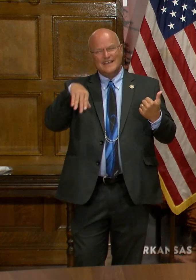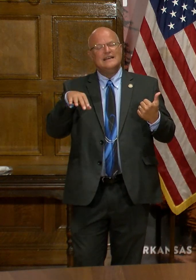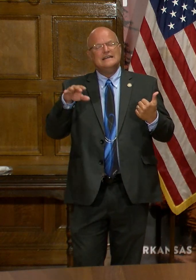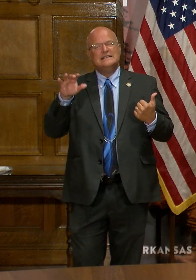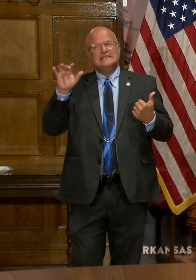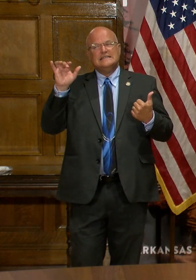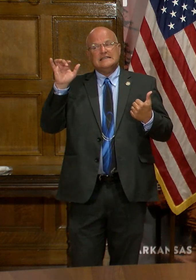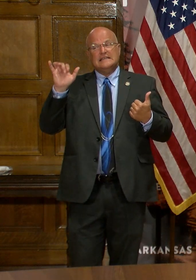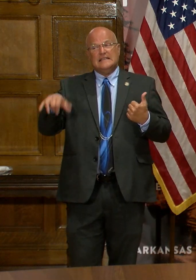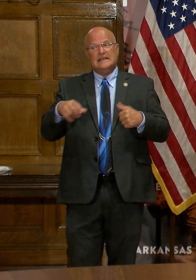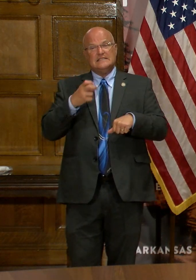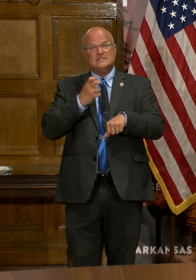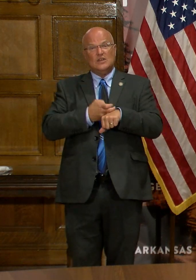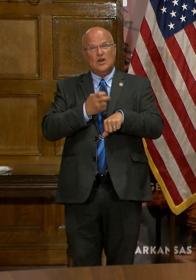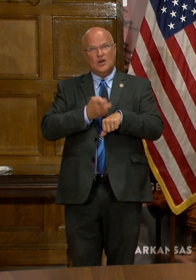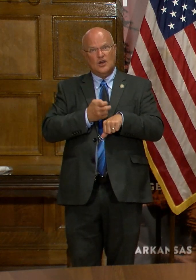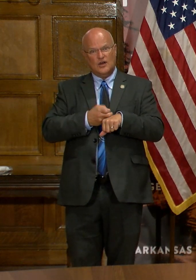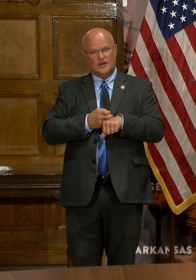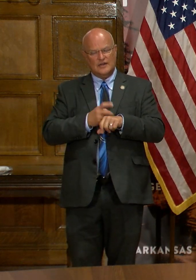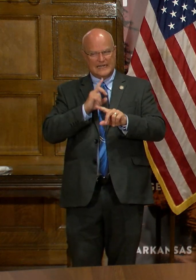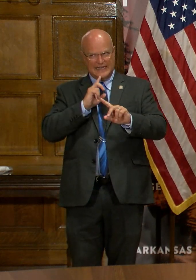That is a heartache, just like